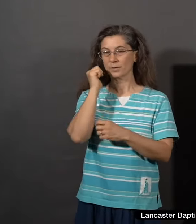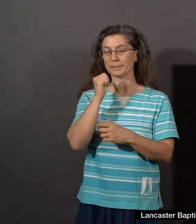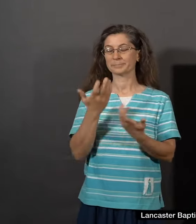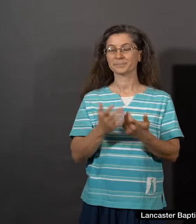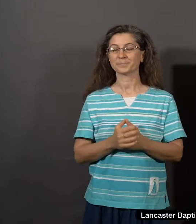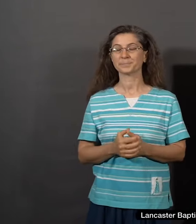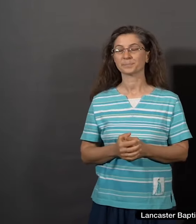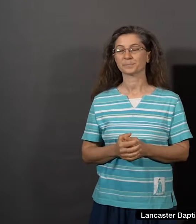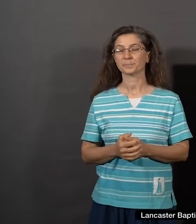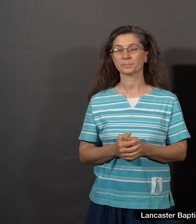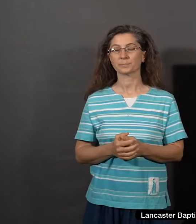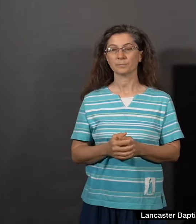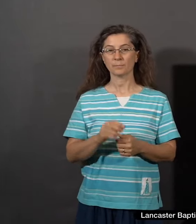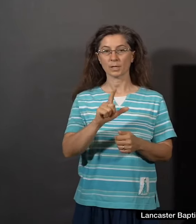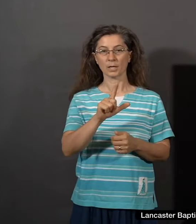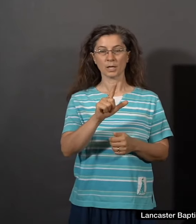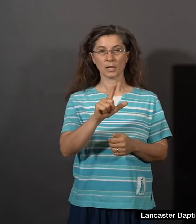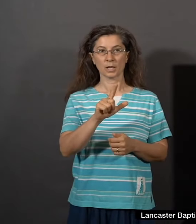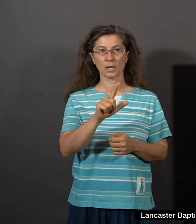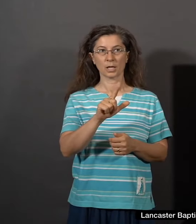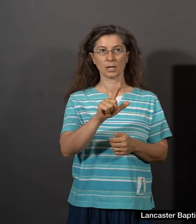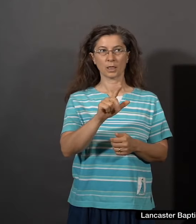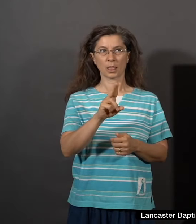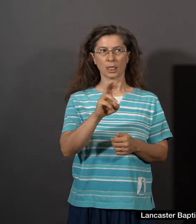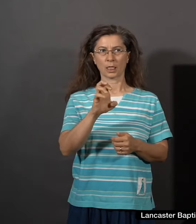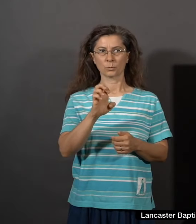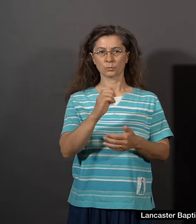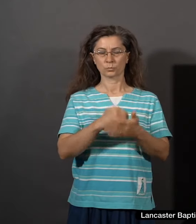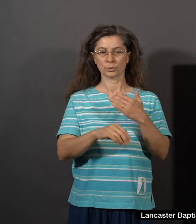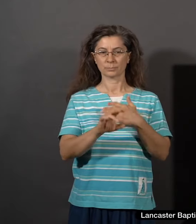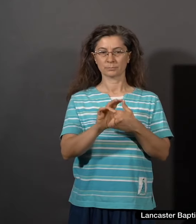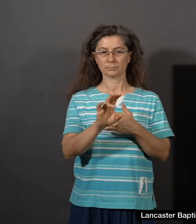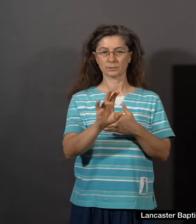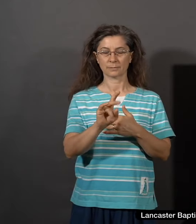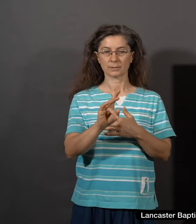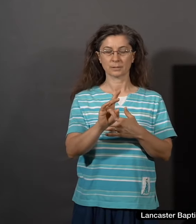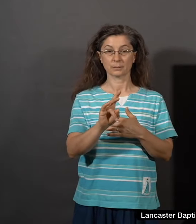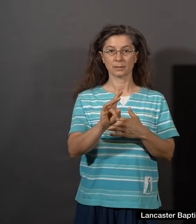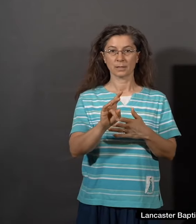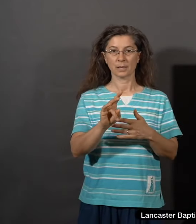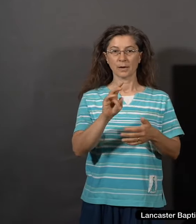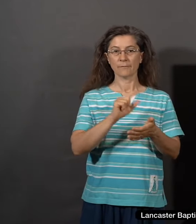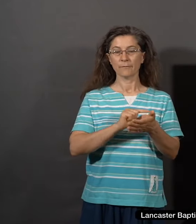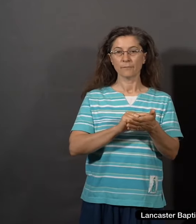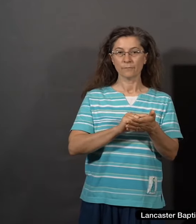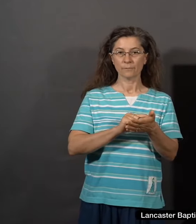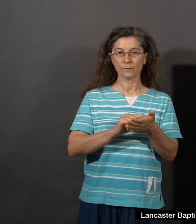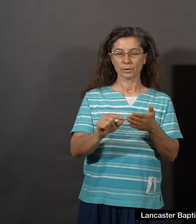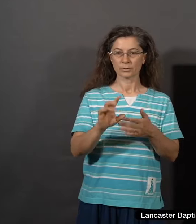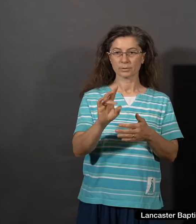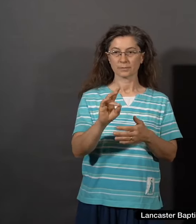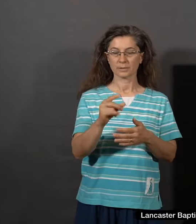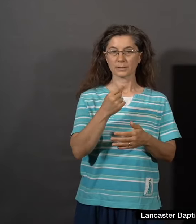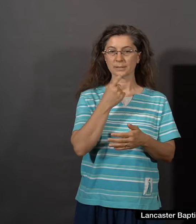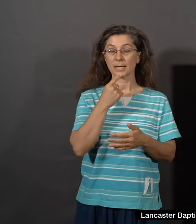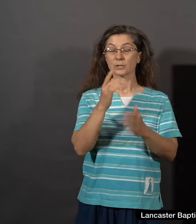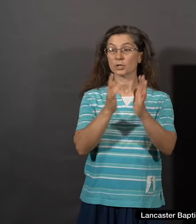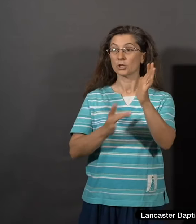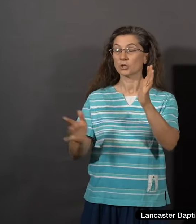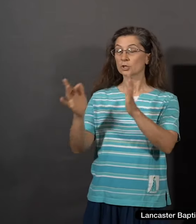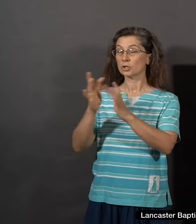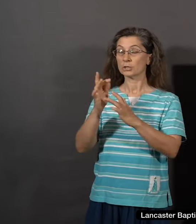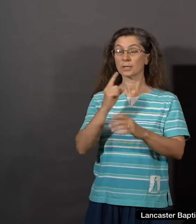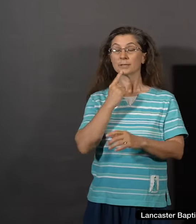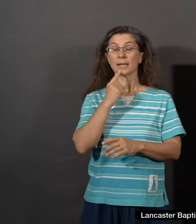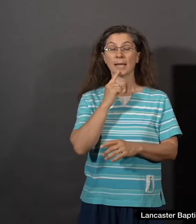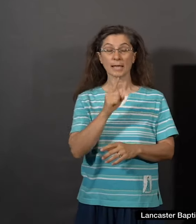well i want to come back to luke 17 and i want you to notice um in verse 17 it says then jesus answered